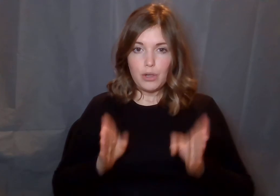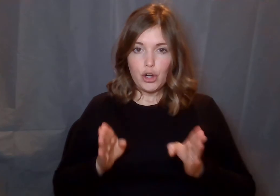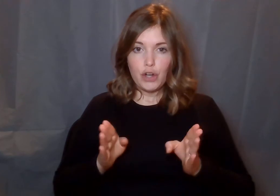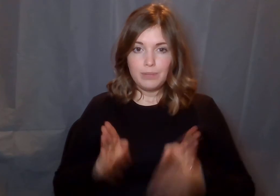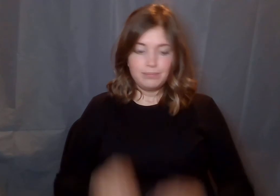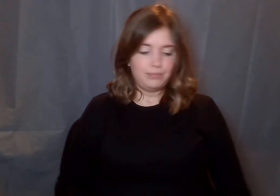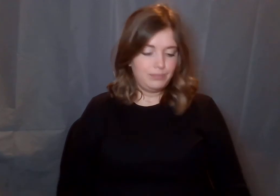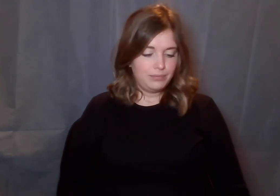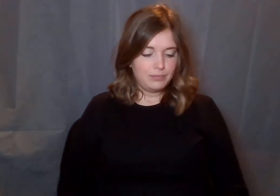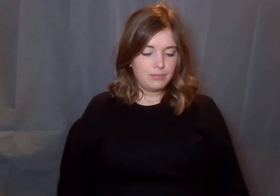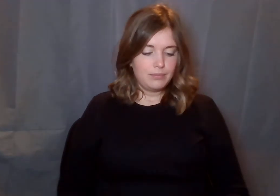counselor.